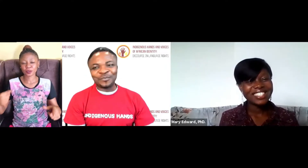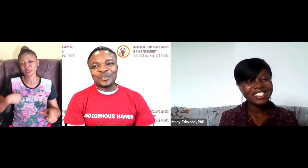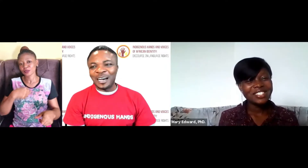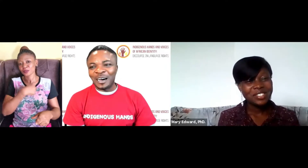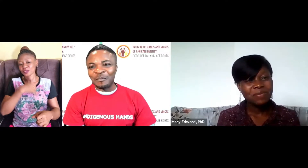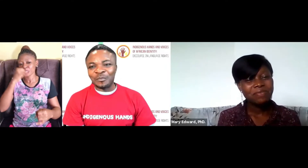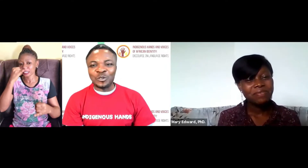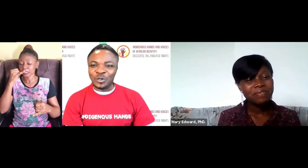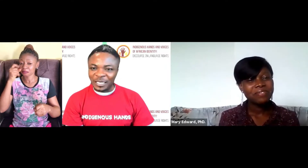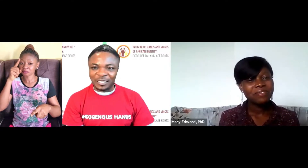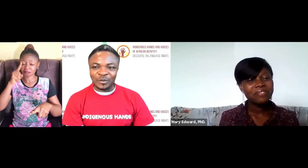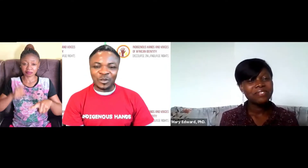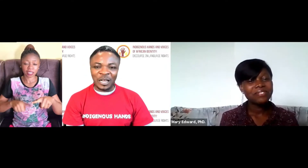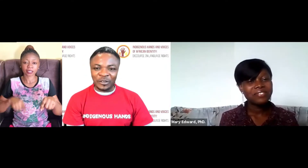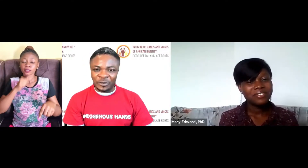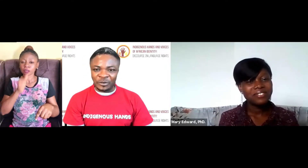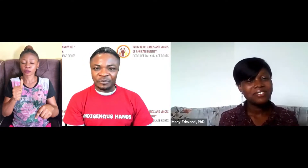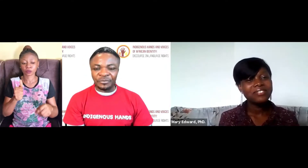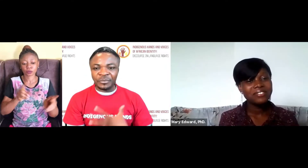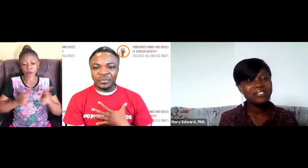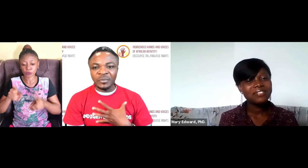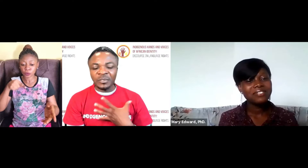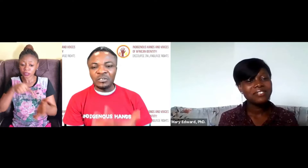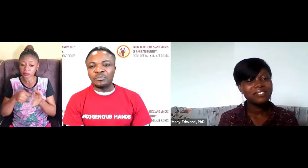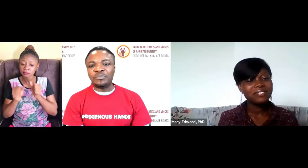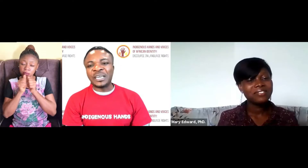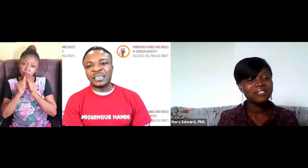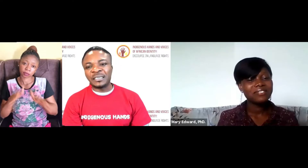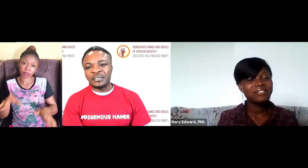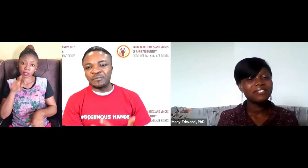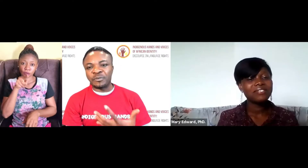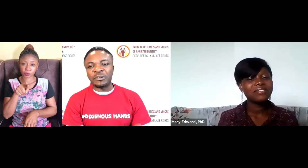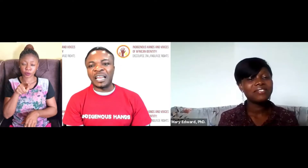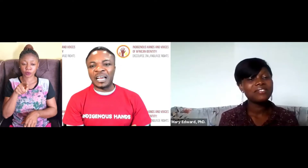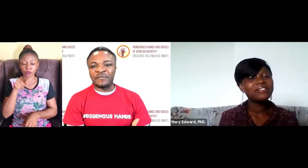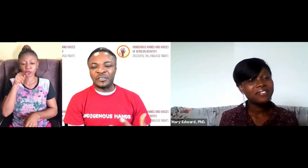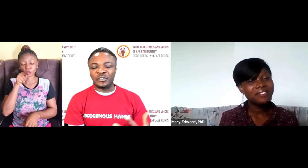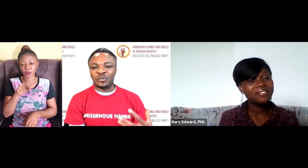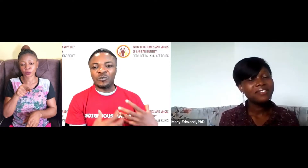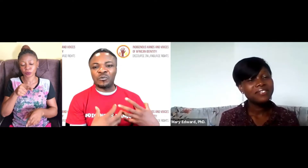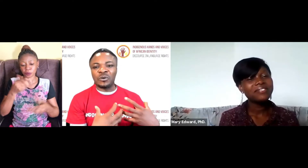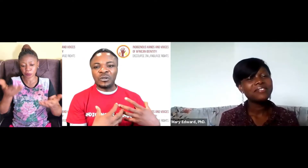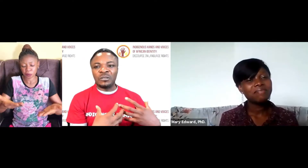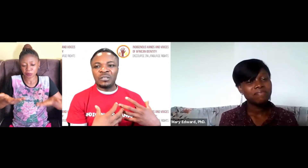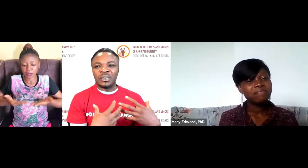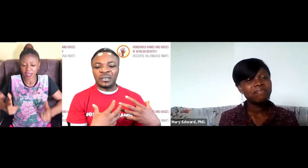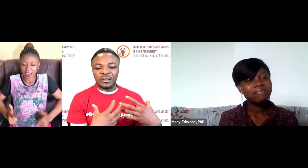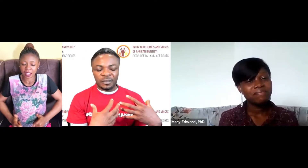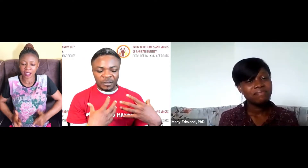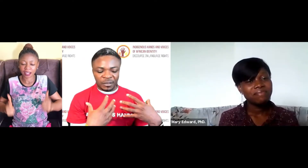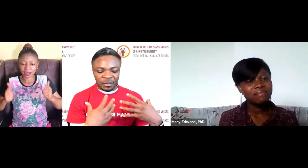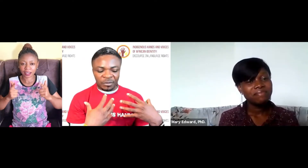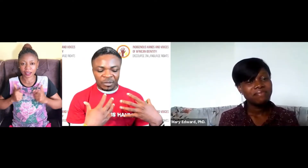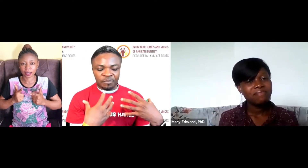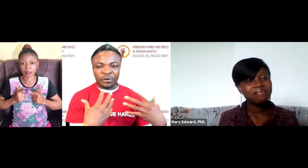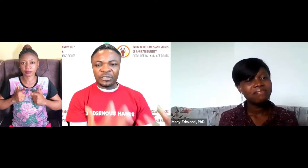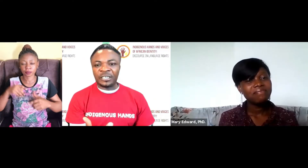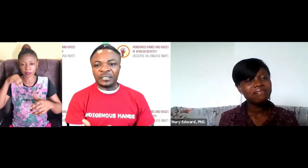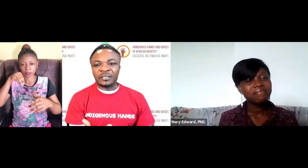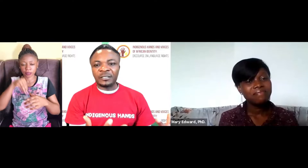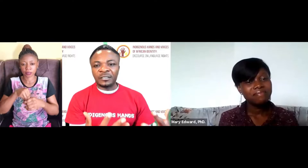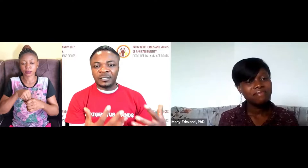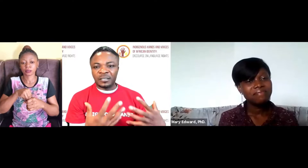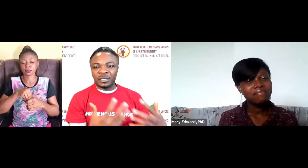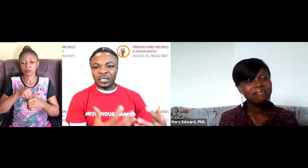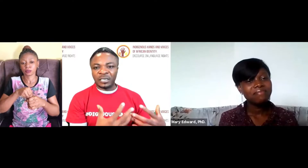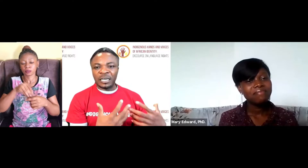really do this without you. You put life into the